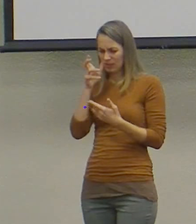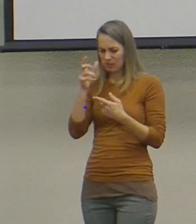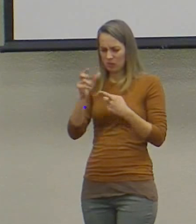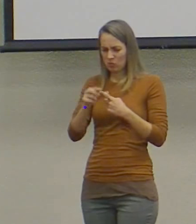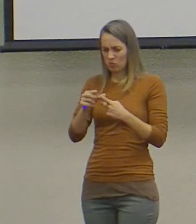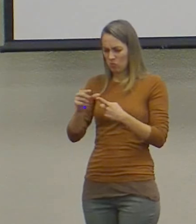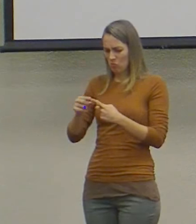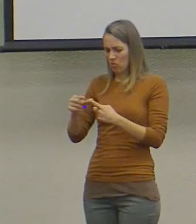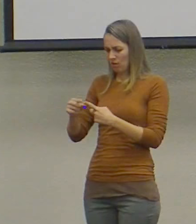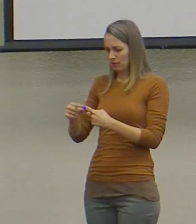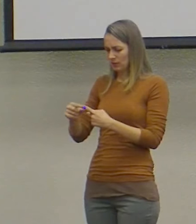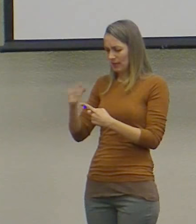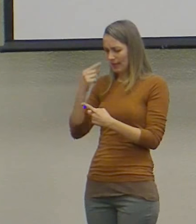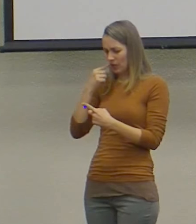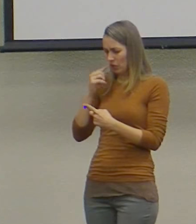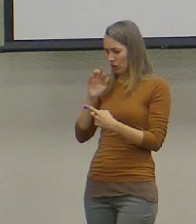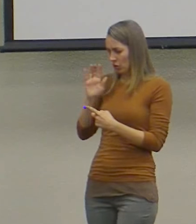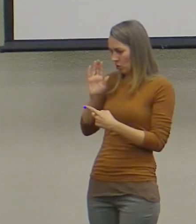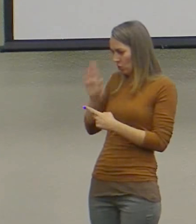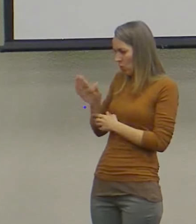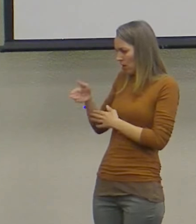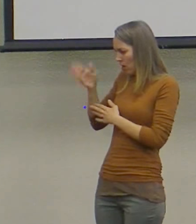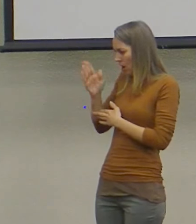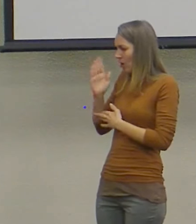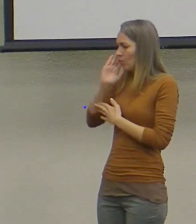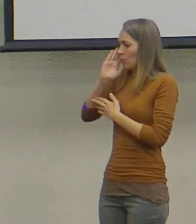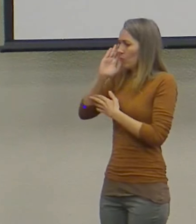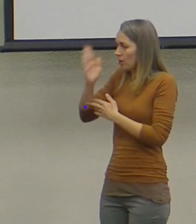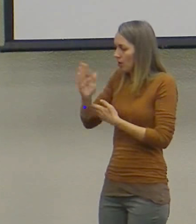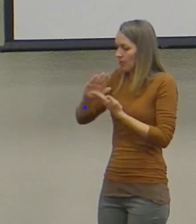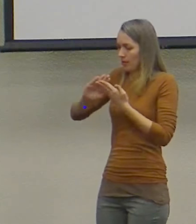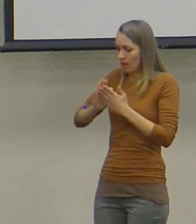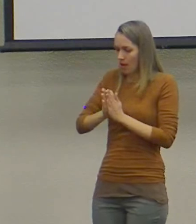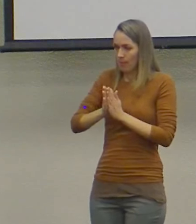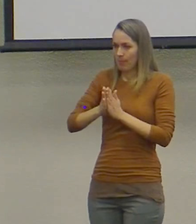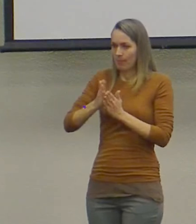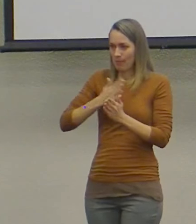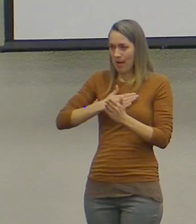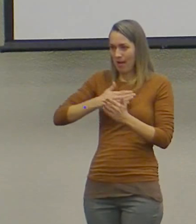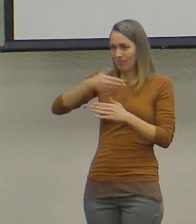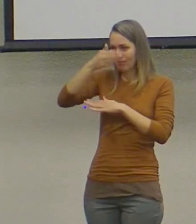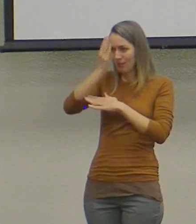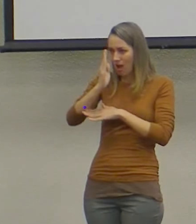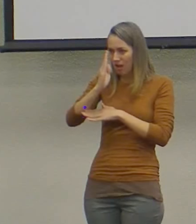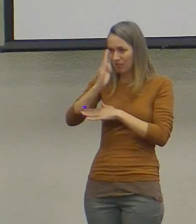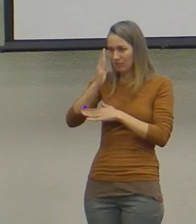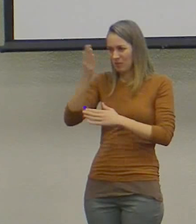your God will be my God. Did we just witness the conversion of Ruth